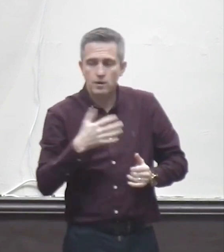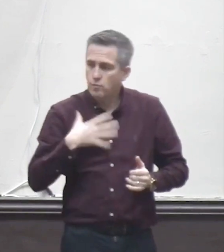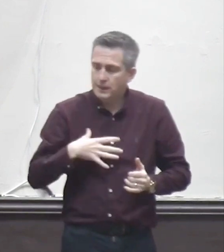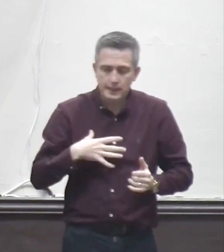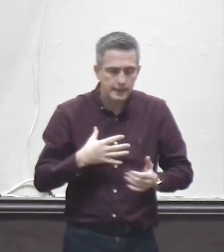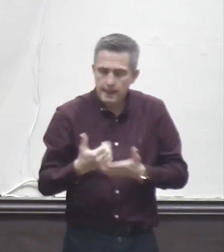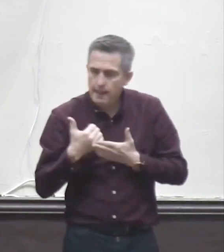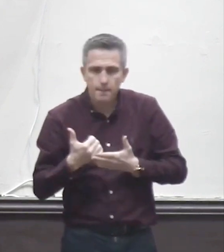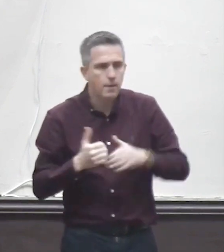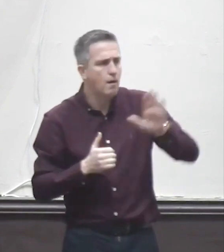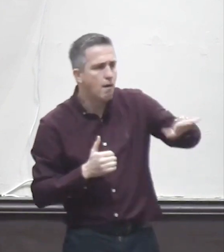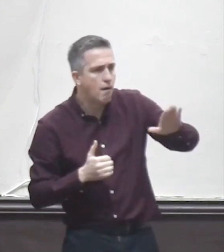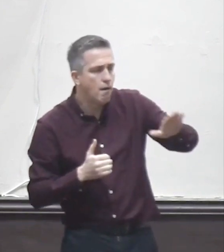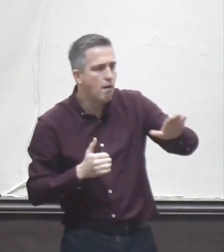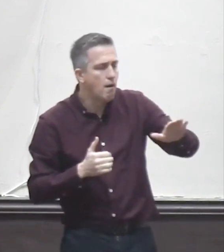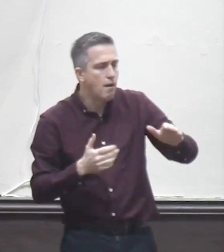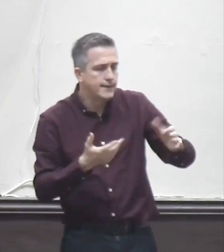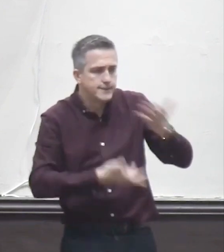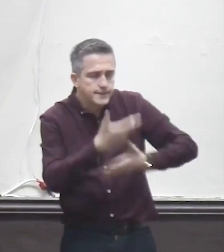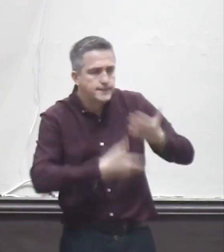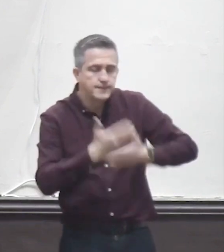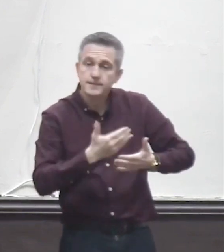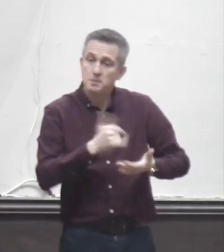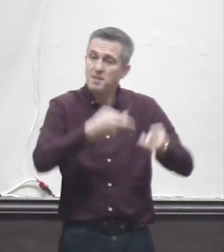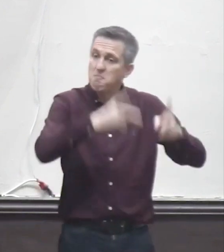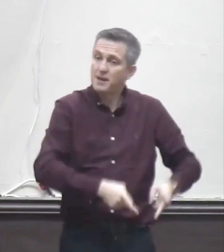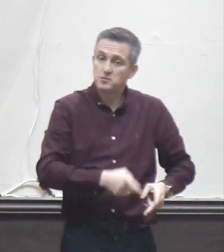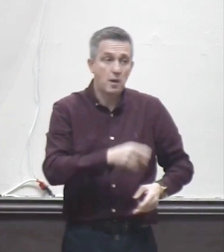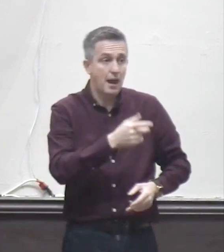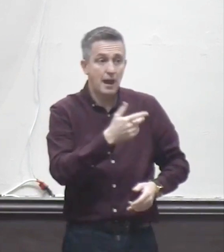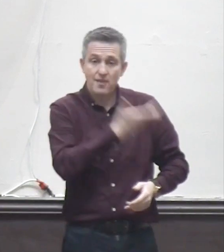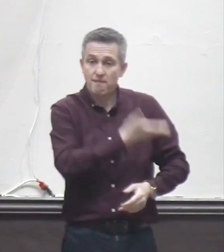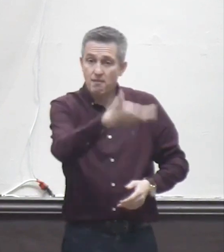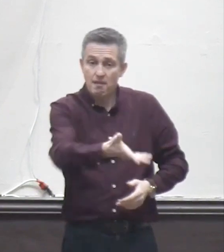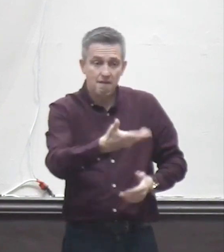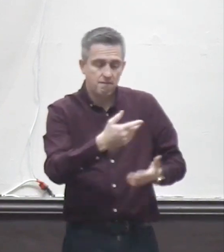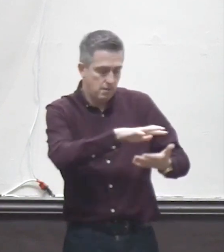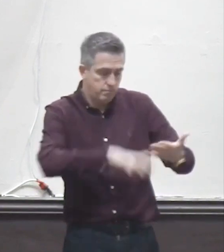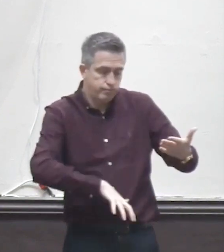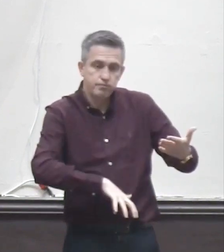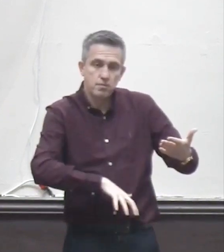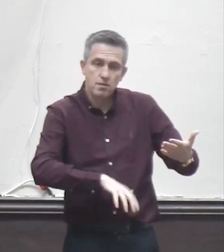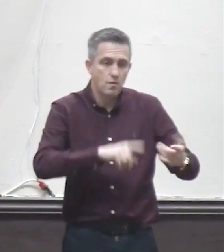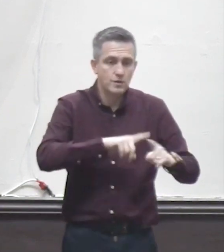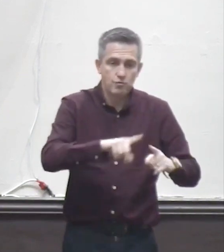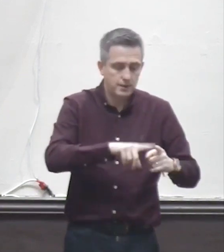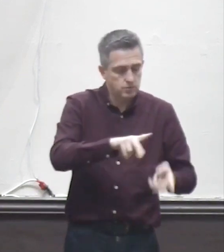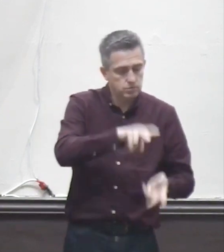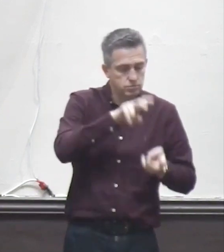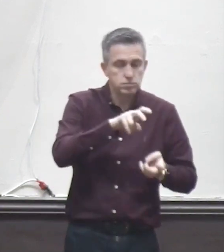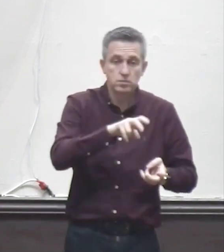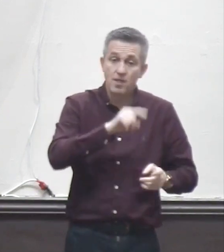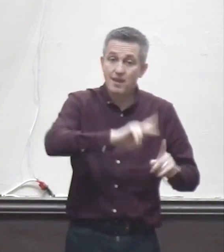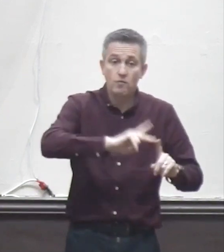pious, that have passed away. That have passed away from our generations, and they have gone back to Allah Azza